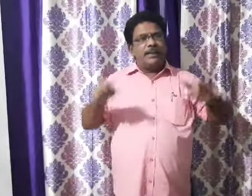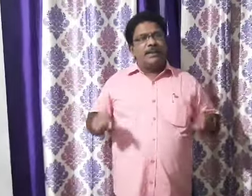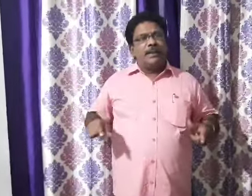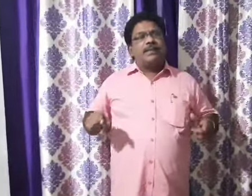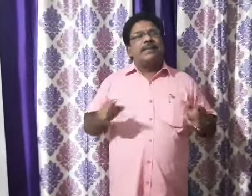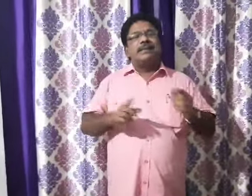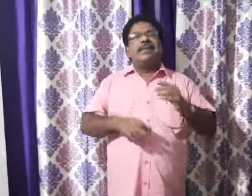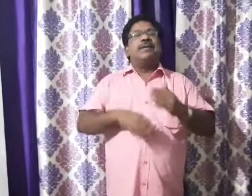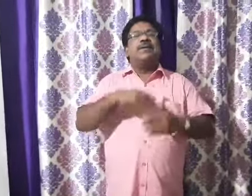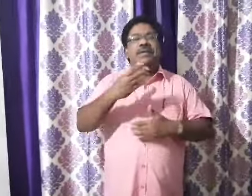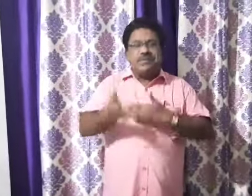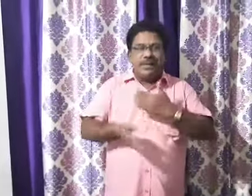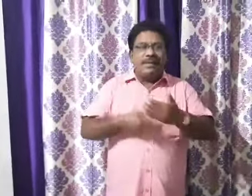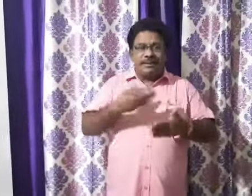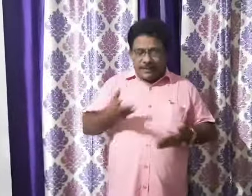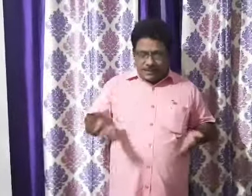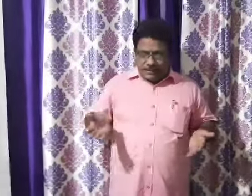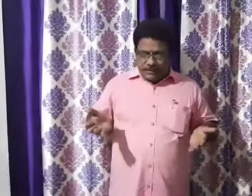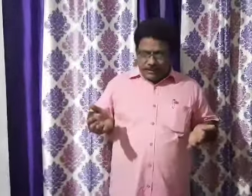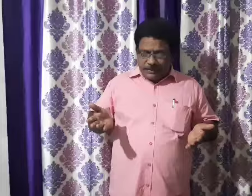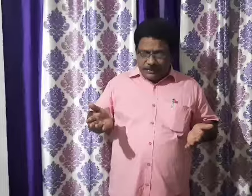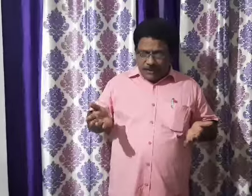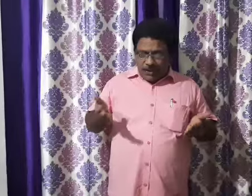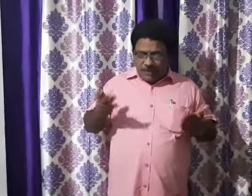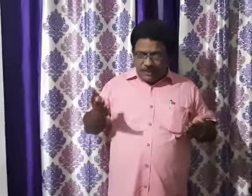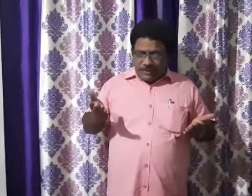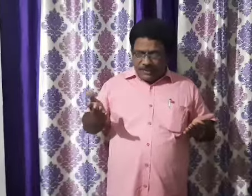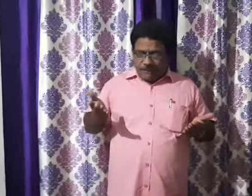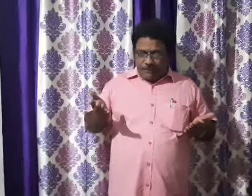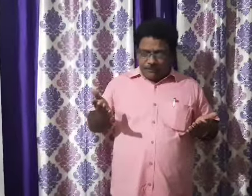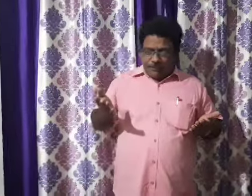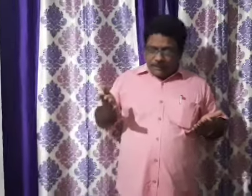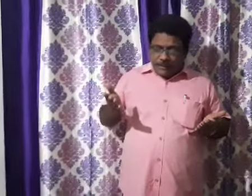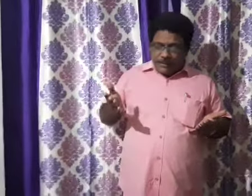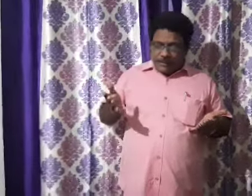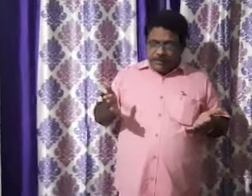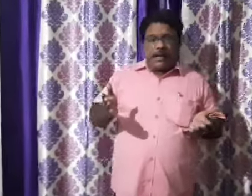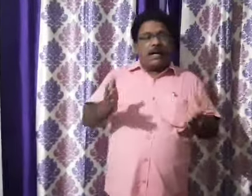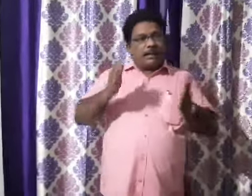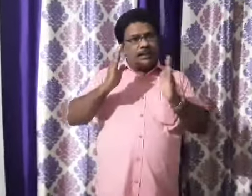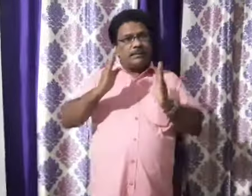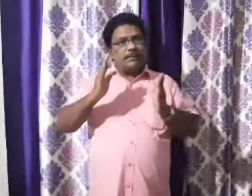in 625 districts of India. Okay, under